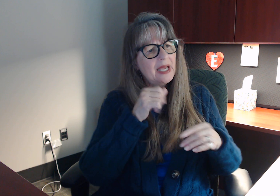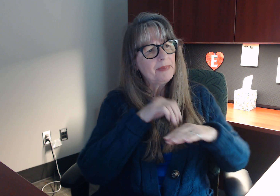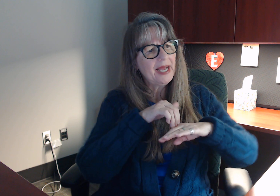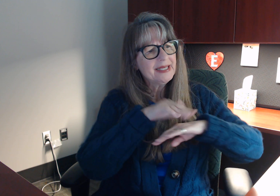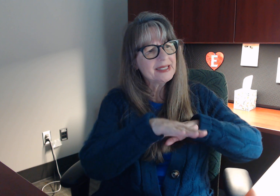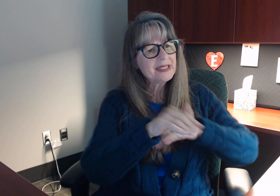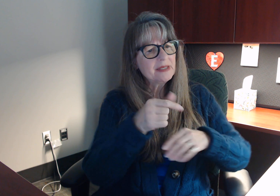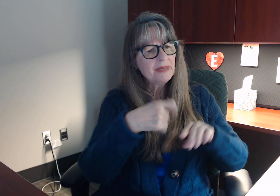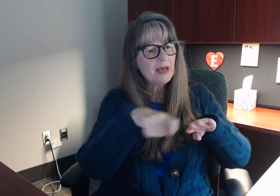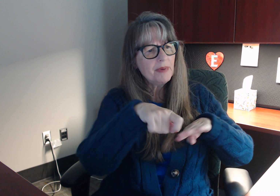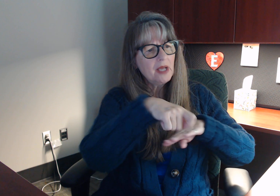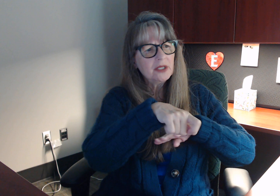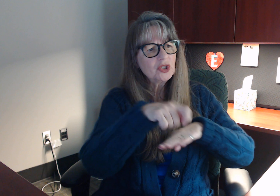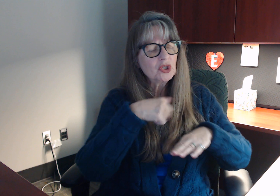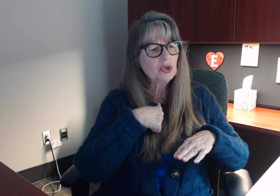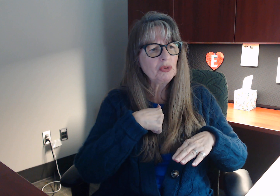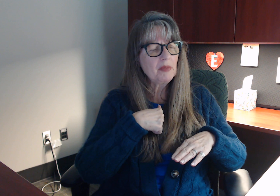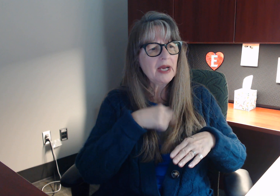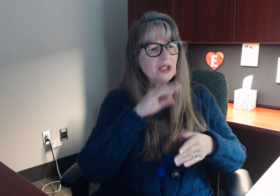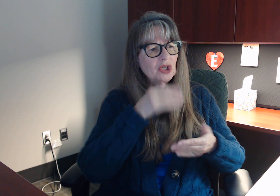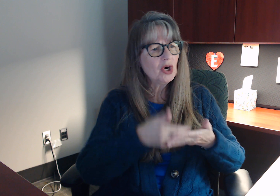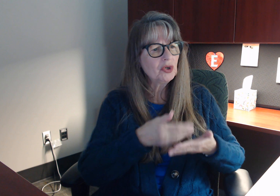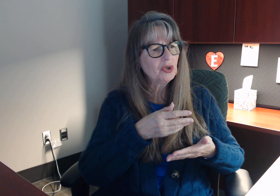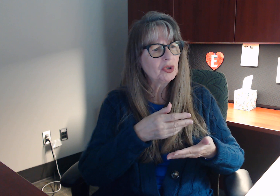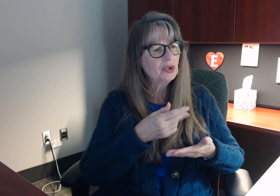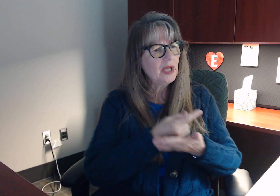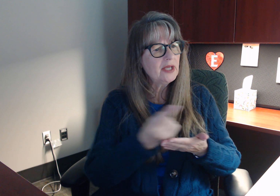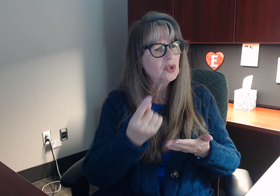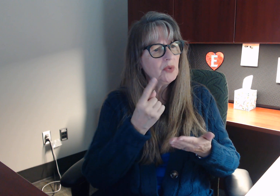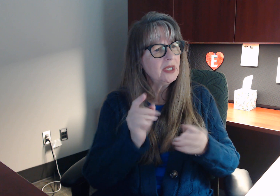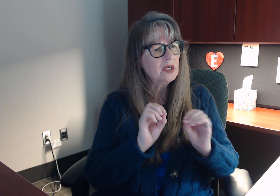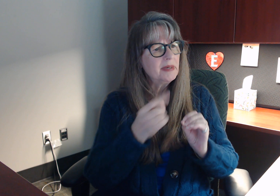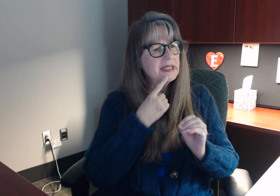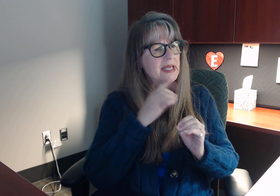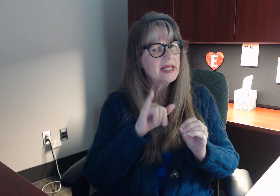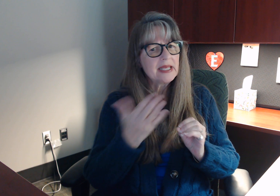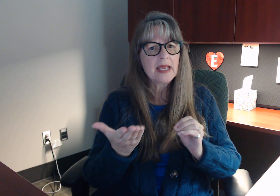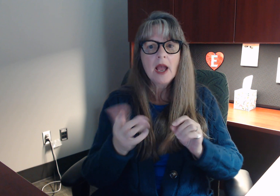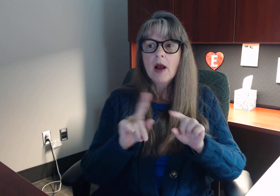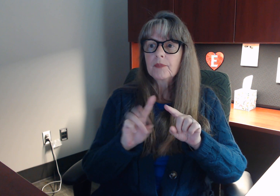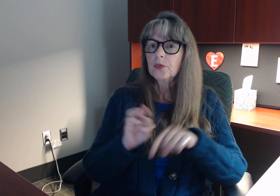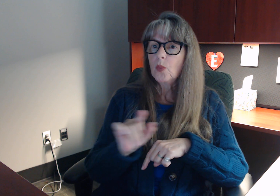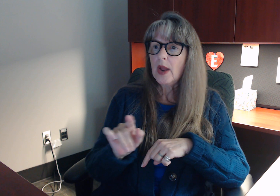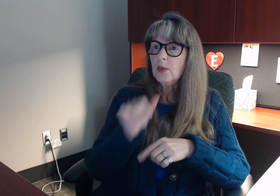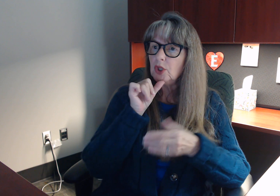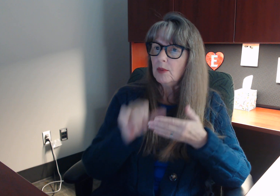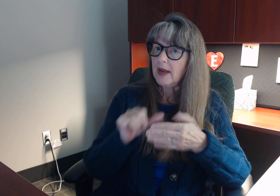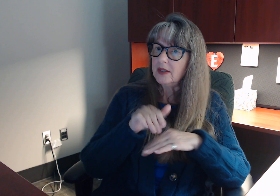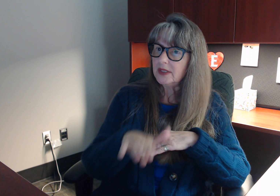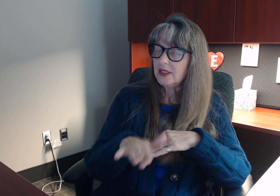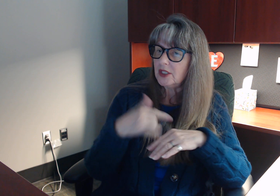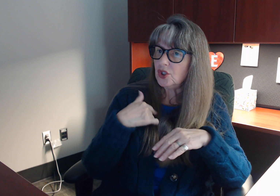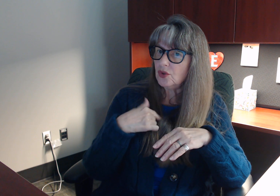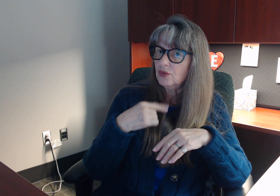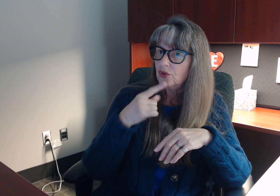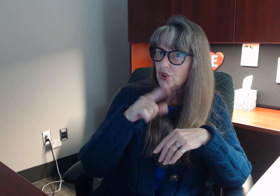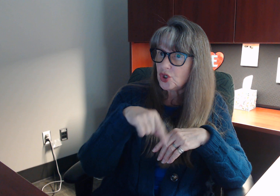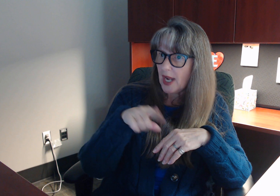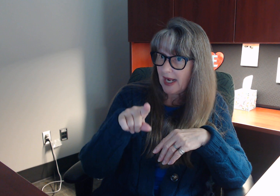I sent some nail polish to my daughter last week and nobody said anything. Well, when you mailed it, did you check that